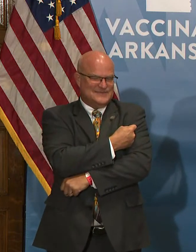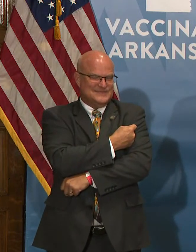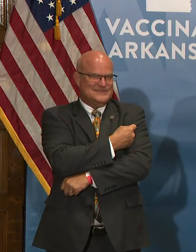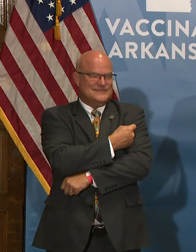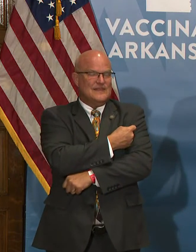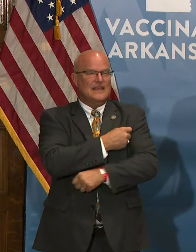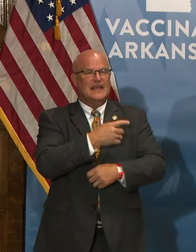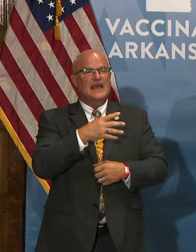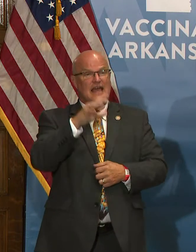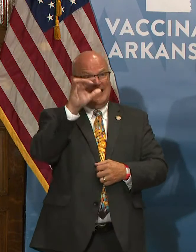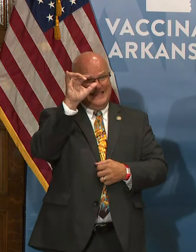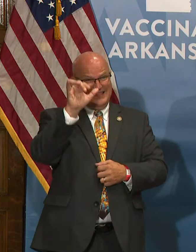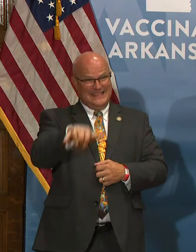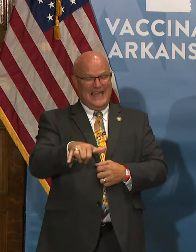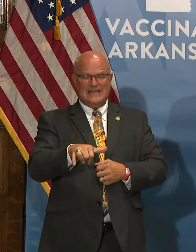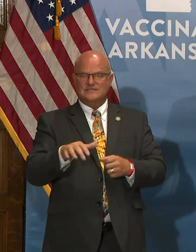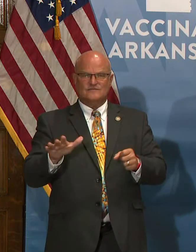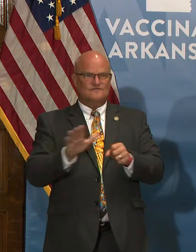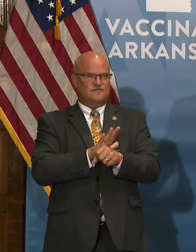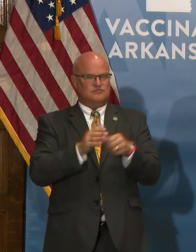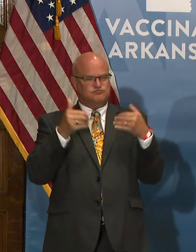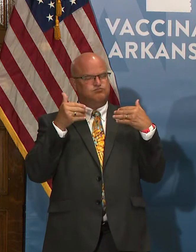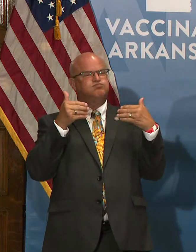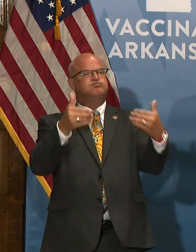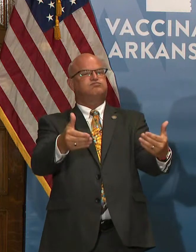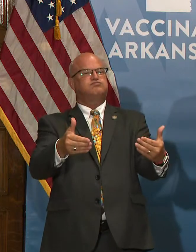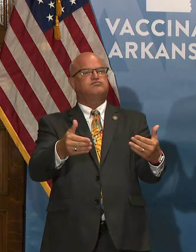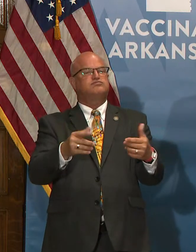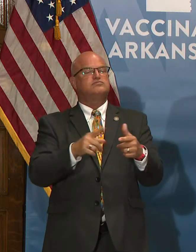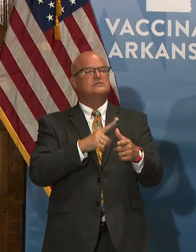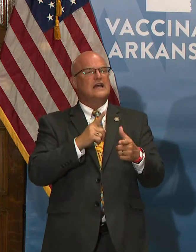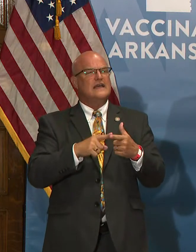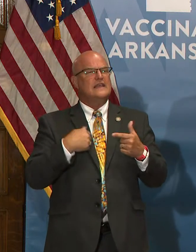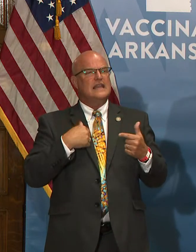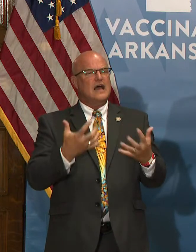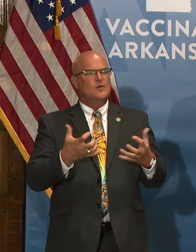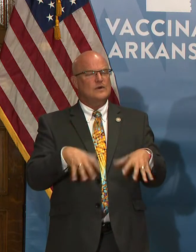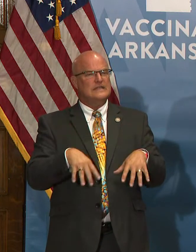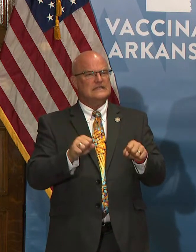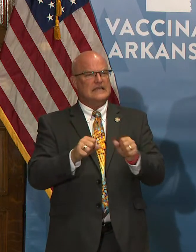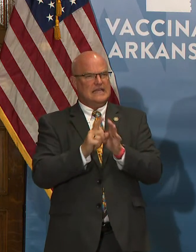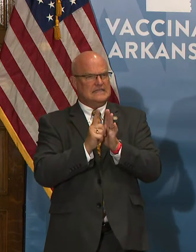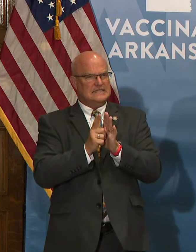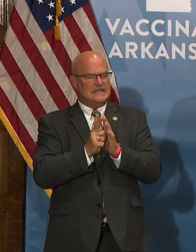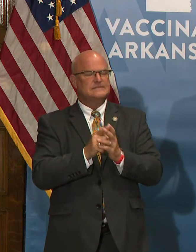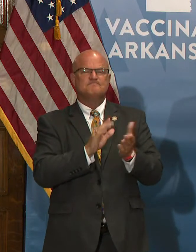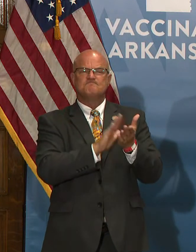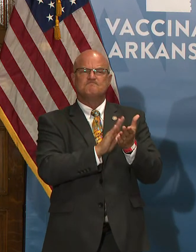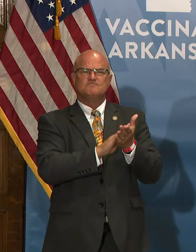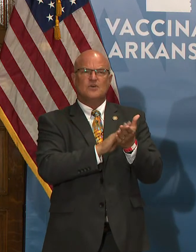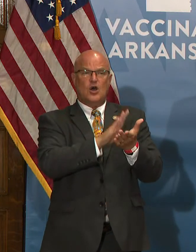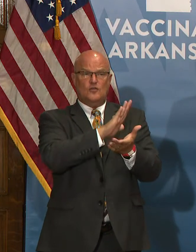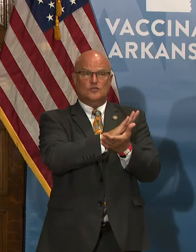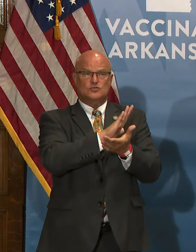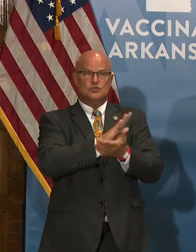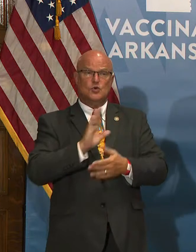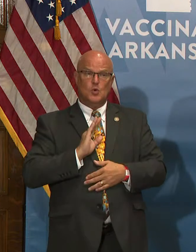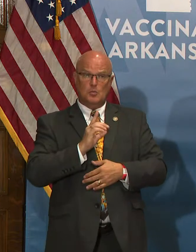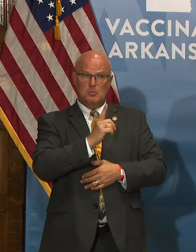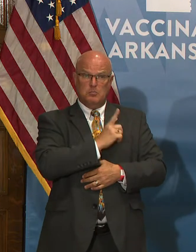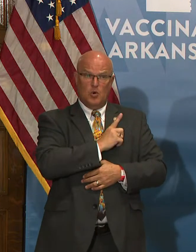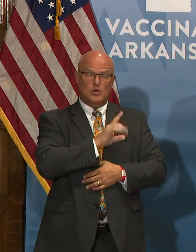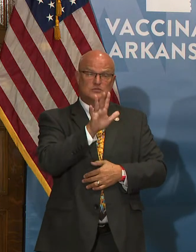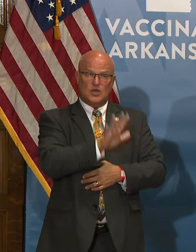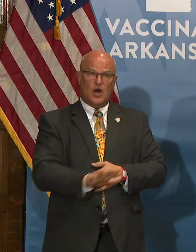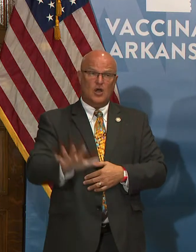campaign, and that is in full swing. And then I want to take a second to applaud our school boards